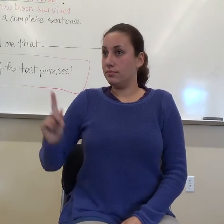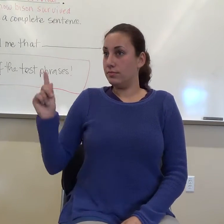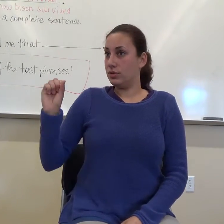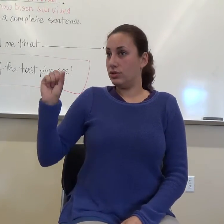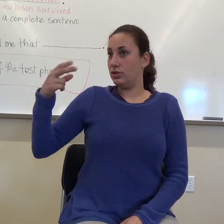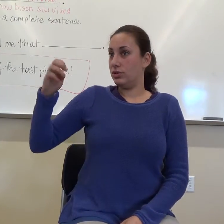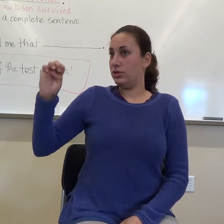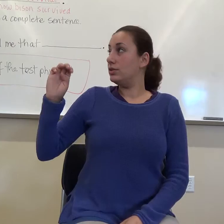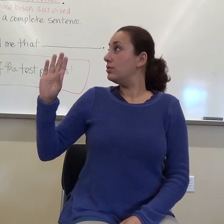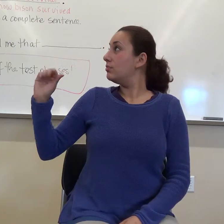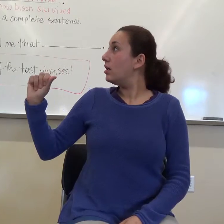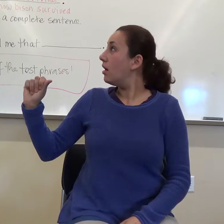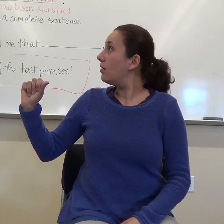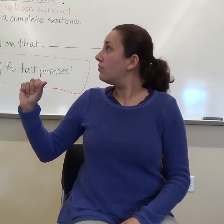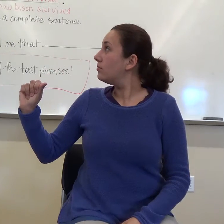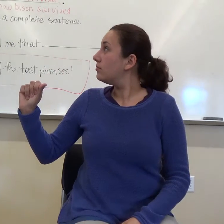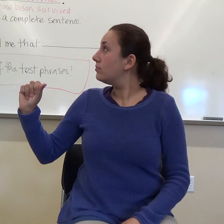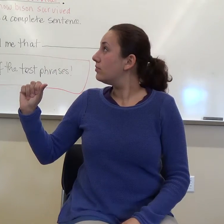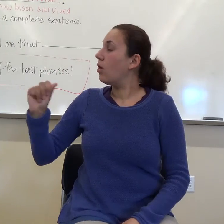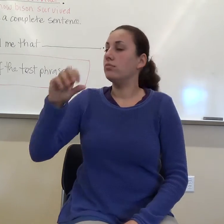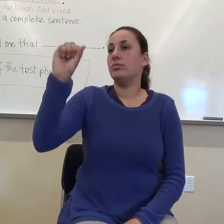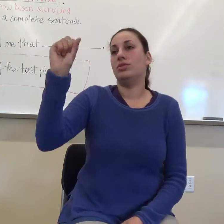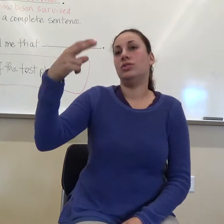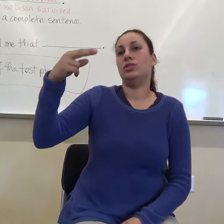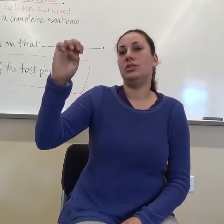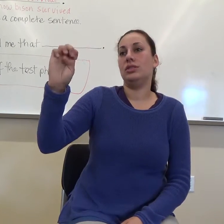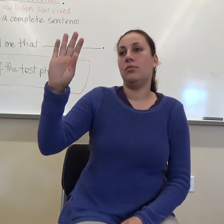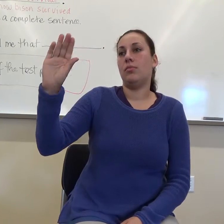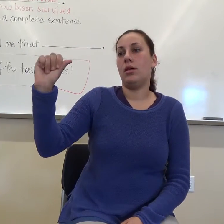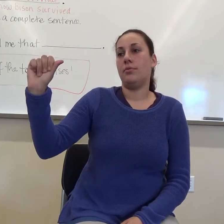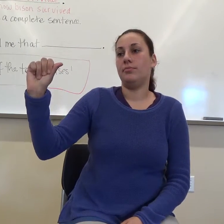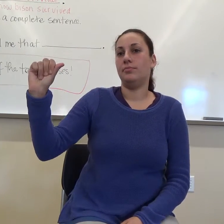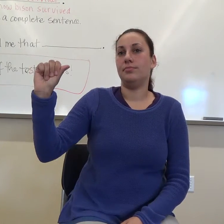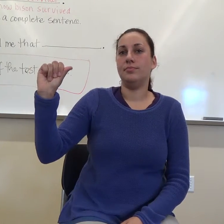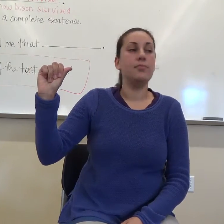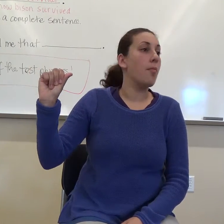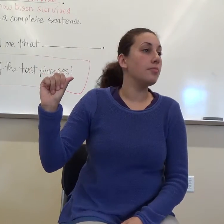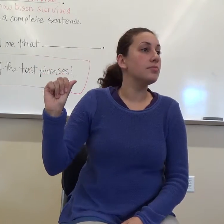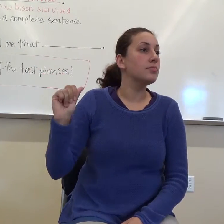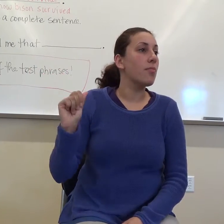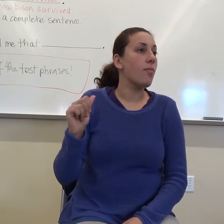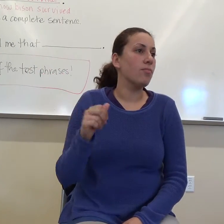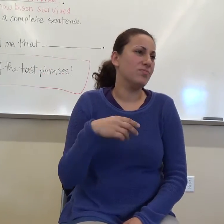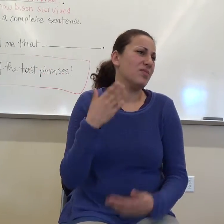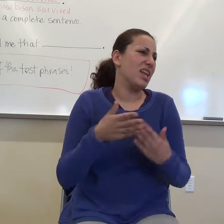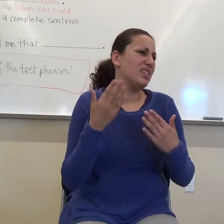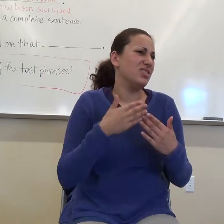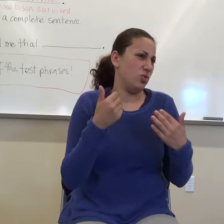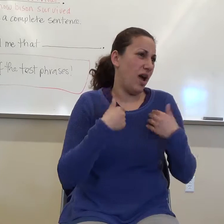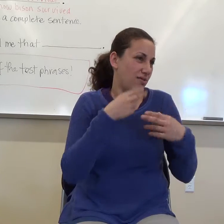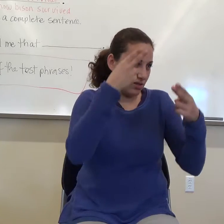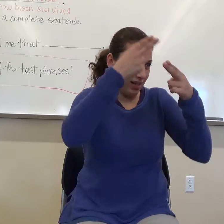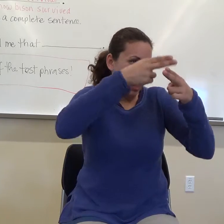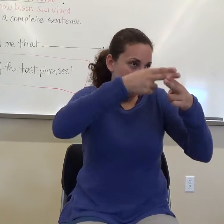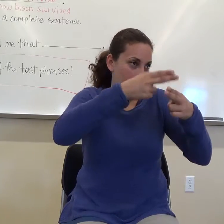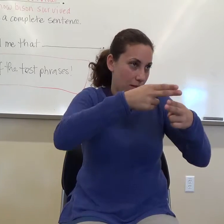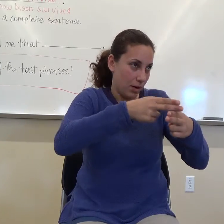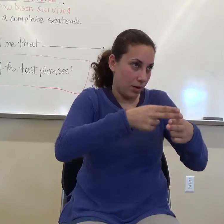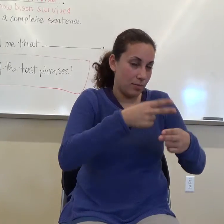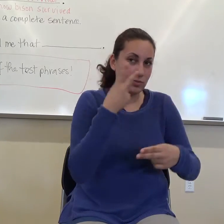here. And it's always kind of easy when you have proper names, right? Because they kind of pop out at you. Okay.